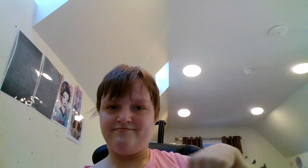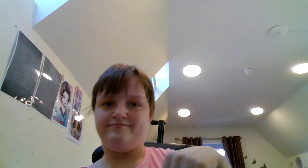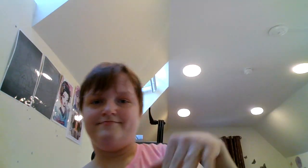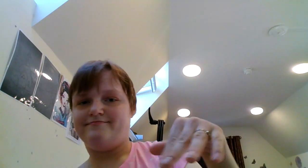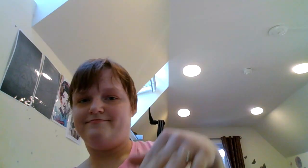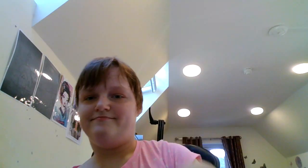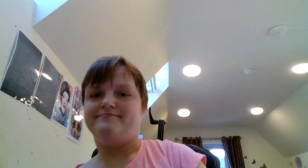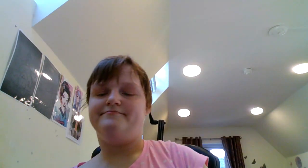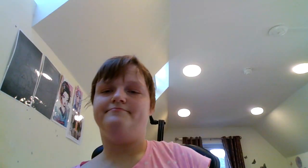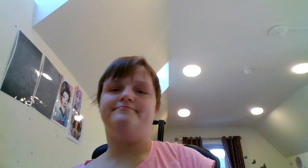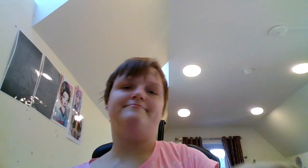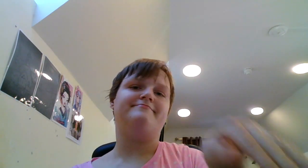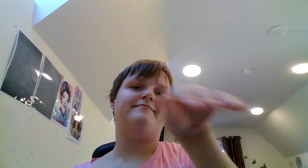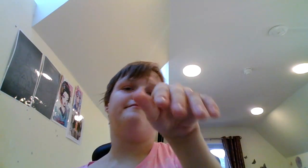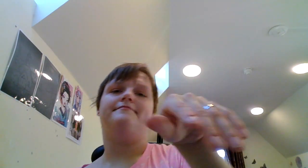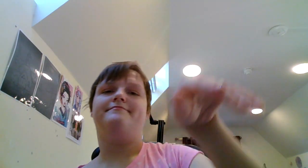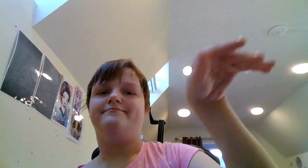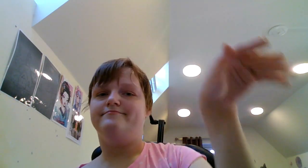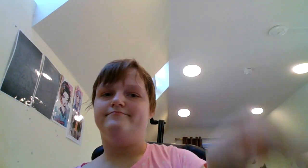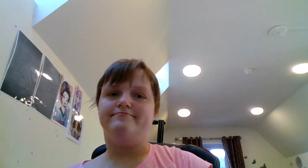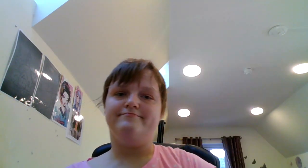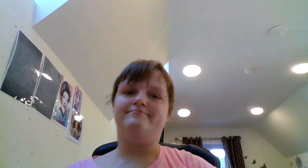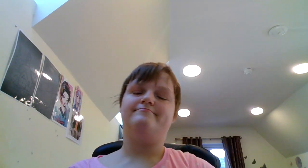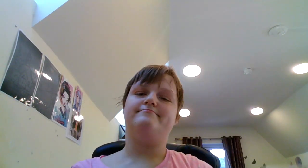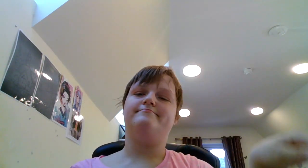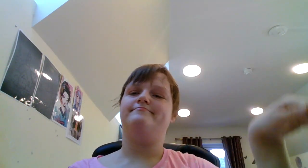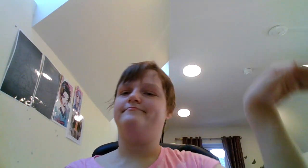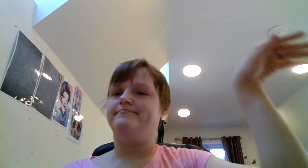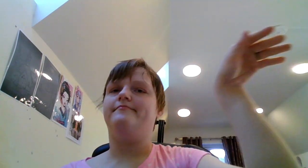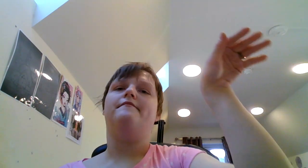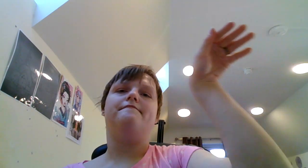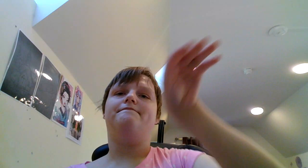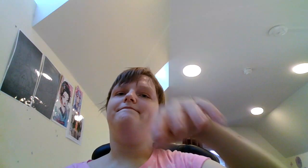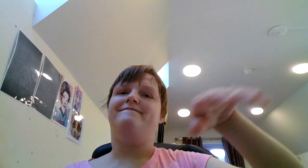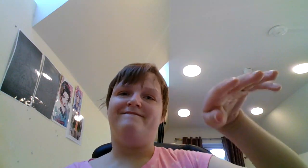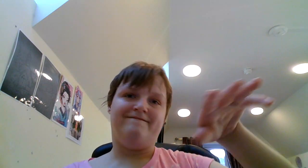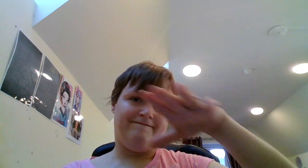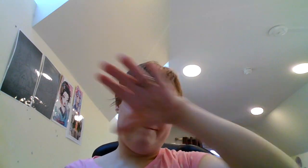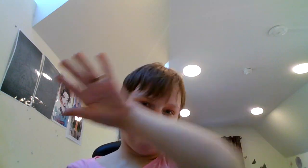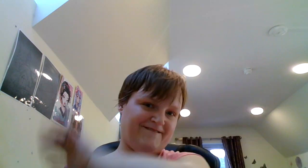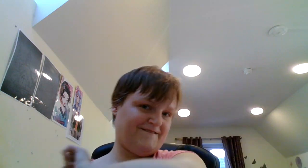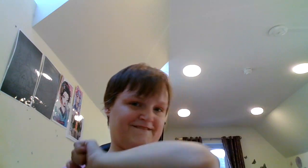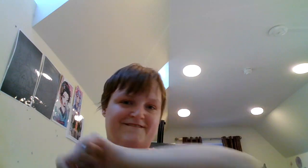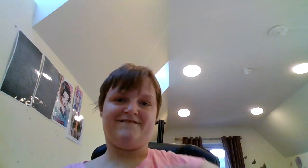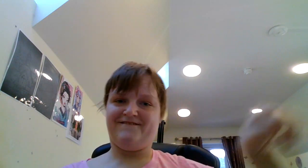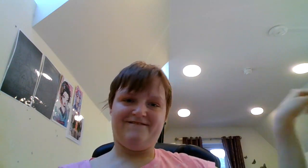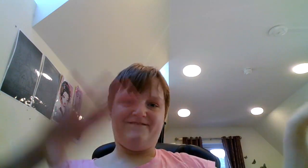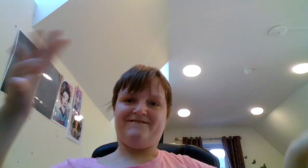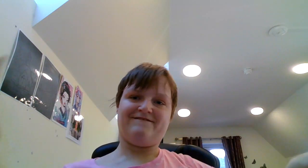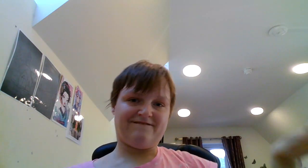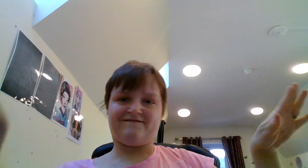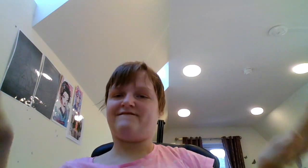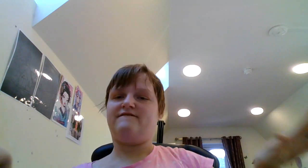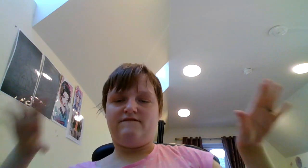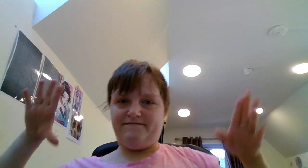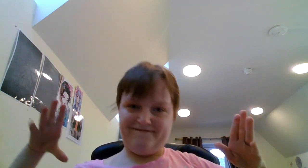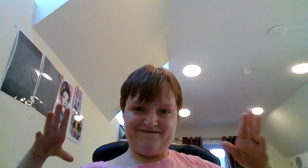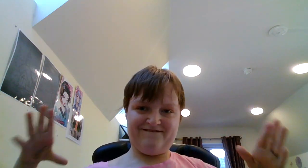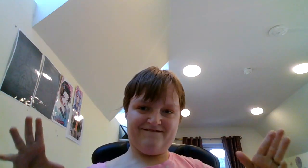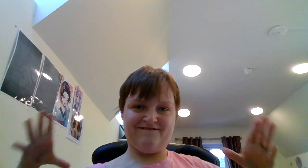improving their techniques for the production of insulin so it could be made in much larger quantities. Eli